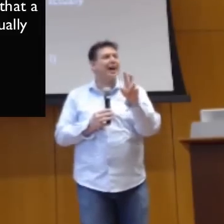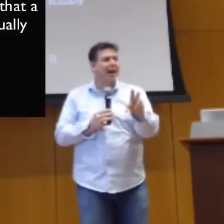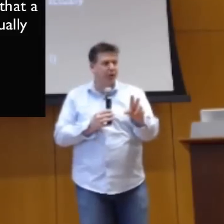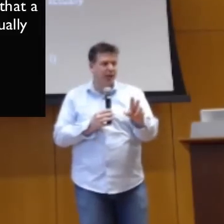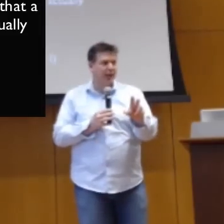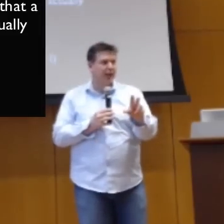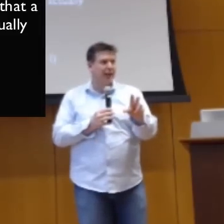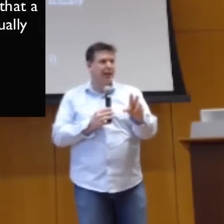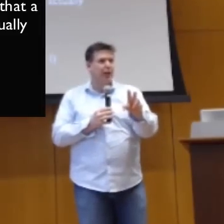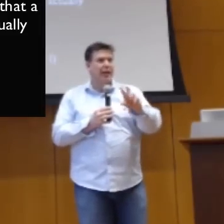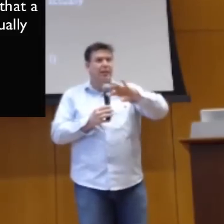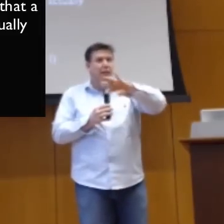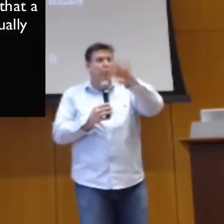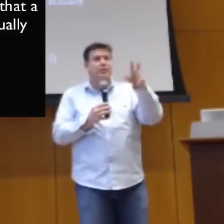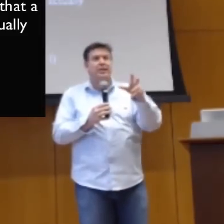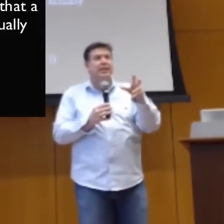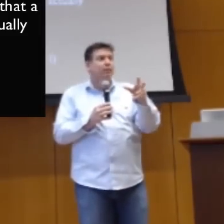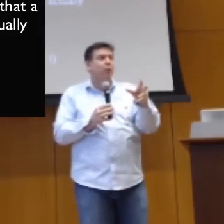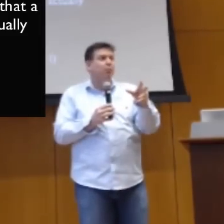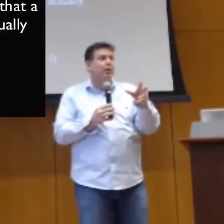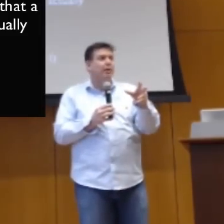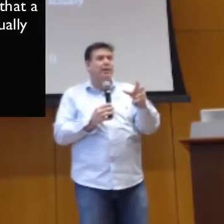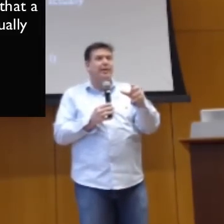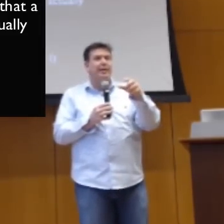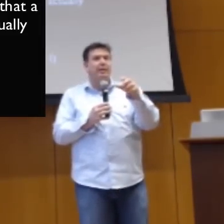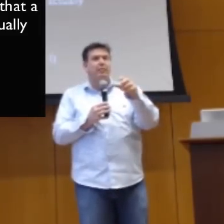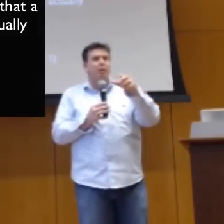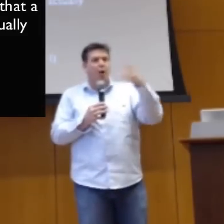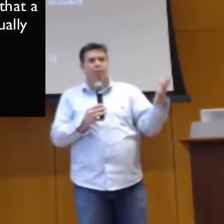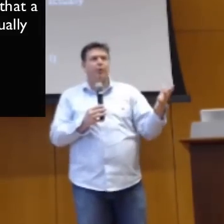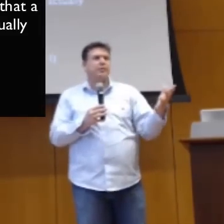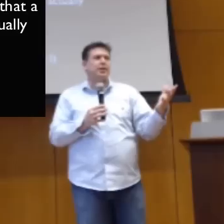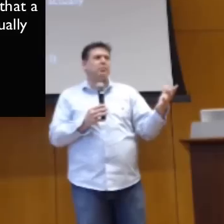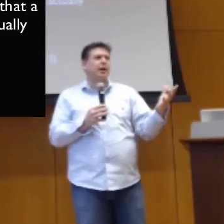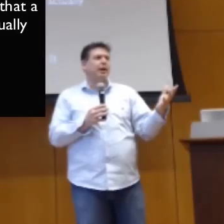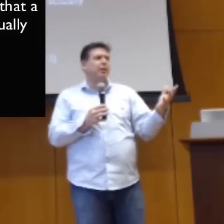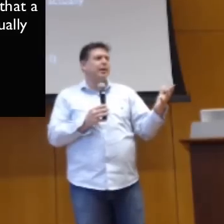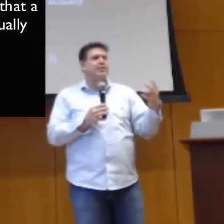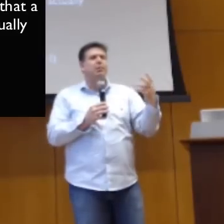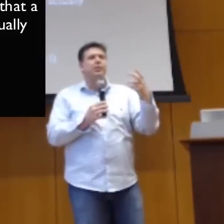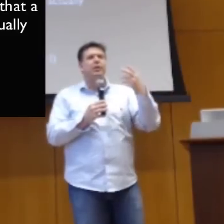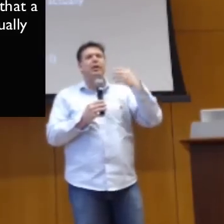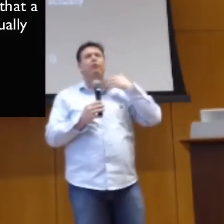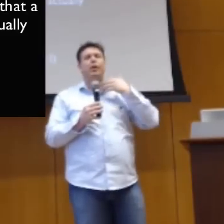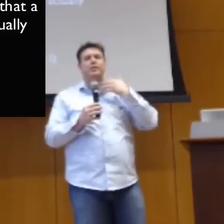entirety in a pristine form. Both at the same time. It's something that a voice